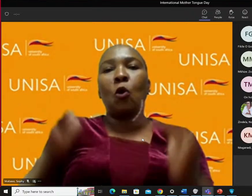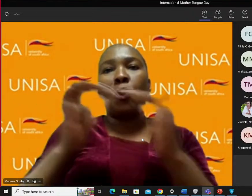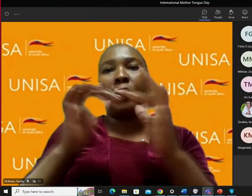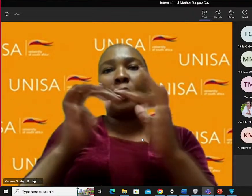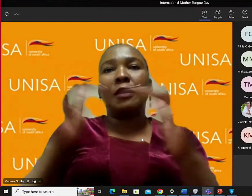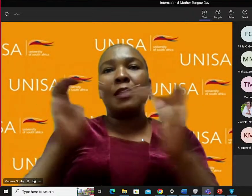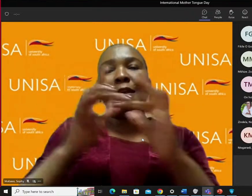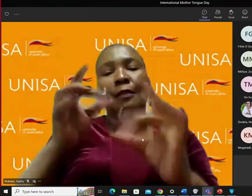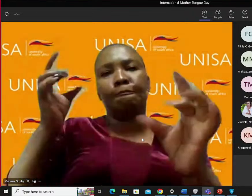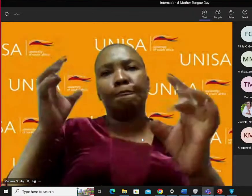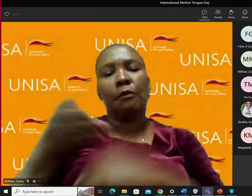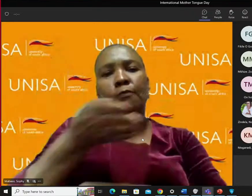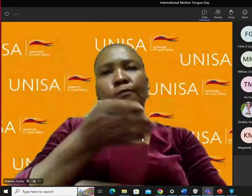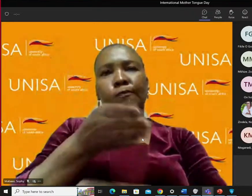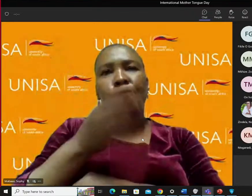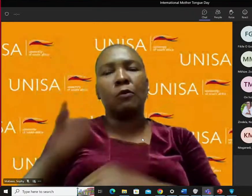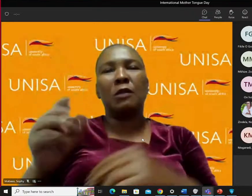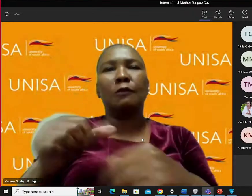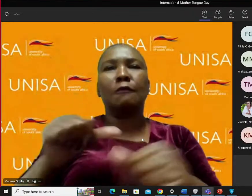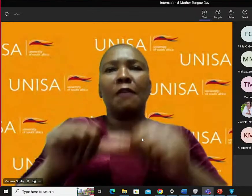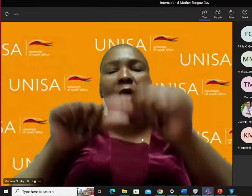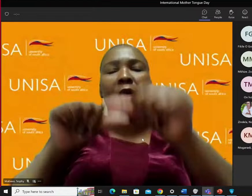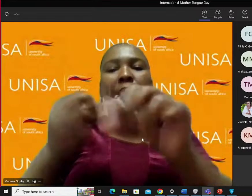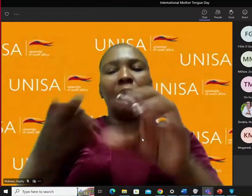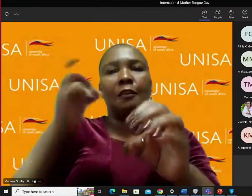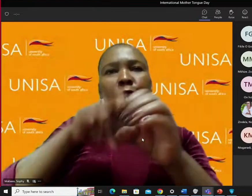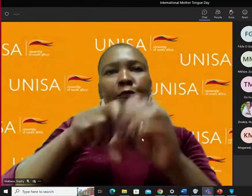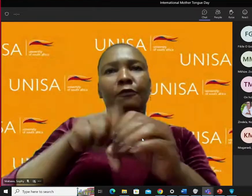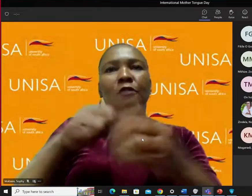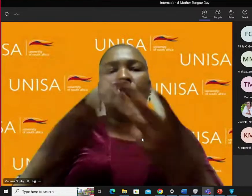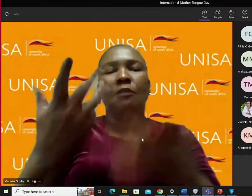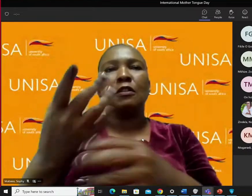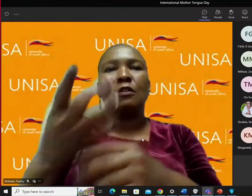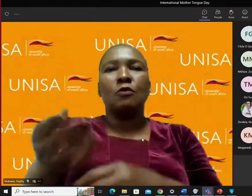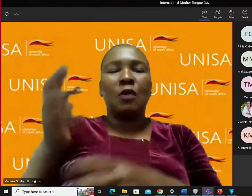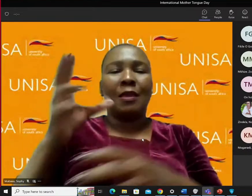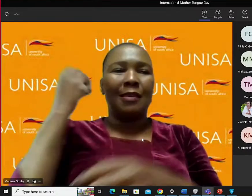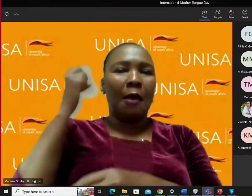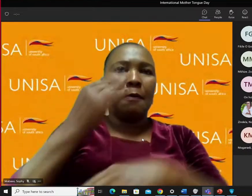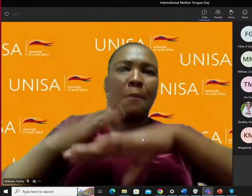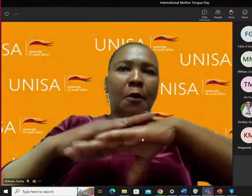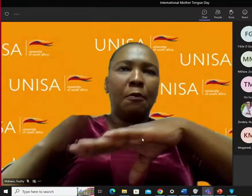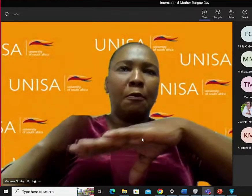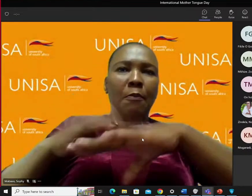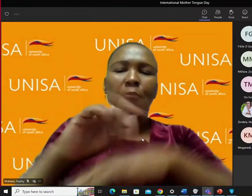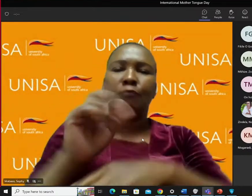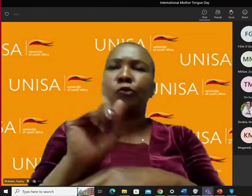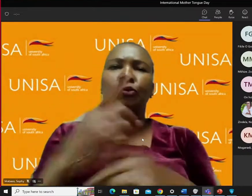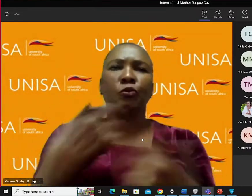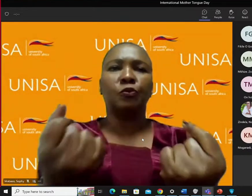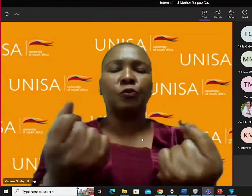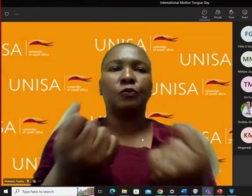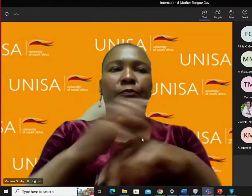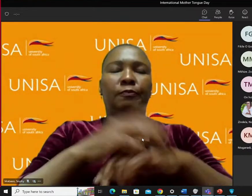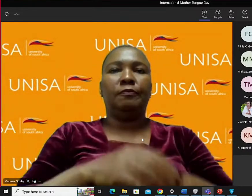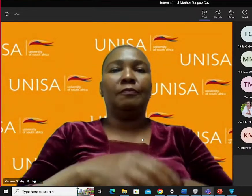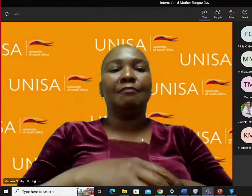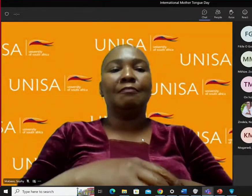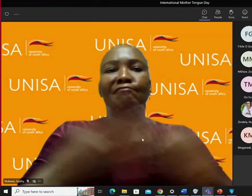who want to get further involved or just want to hear more about what we are doing. Now, highlights